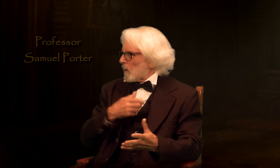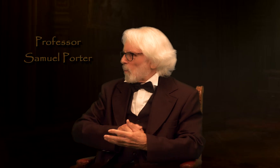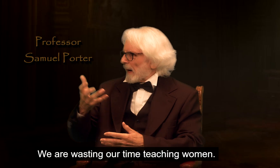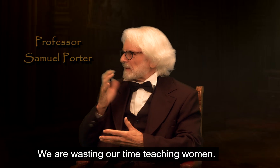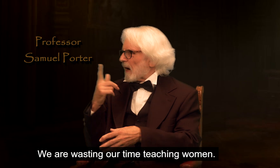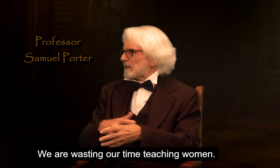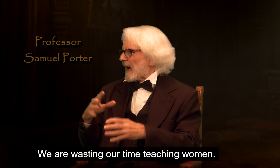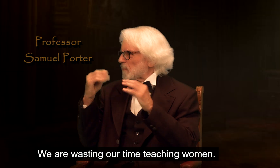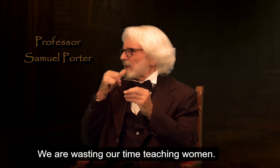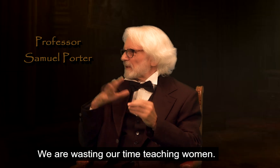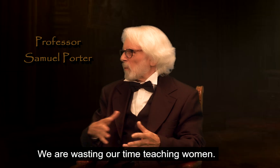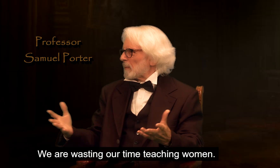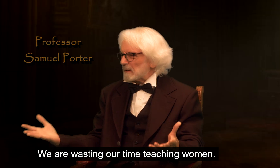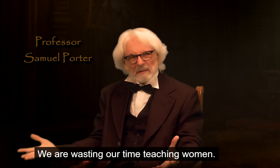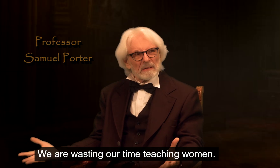We're wasting our time teaching women.